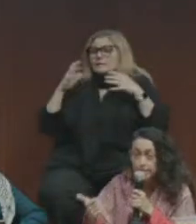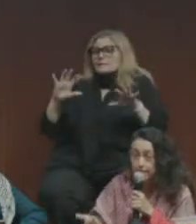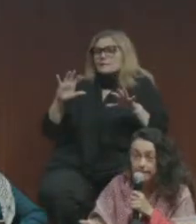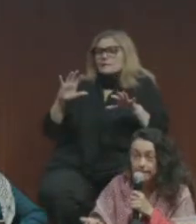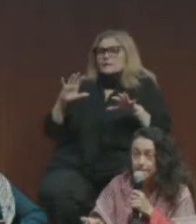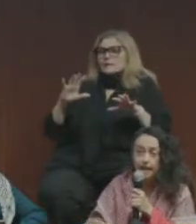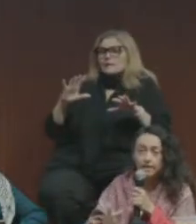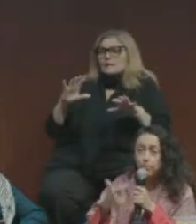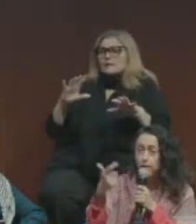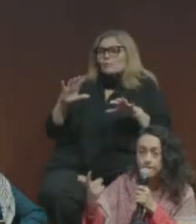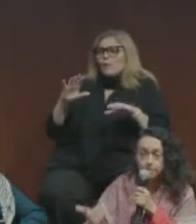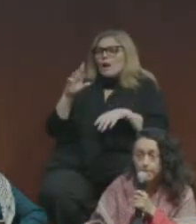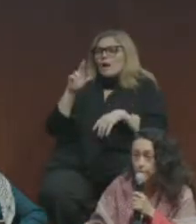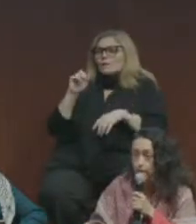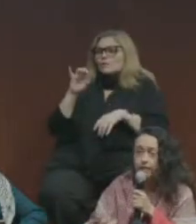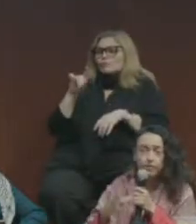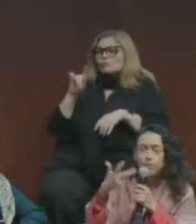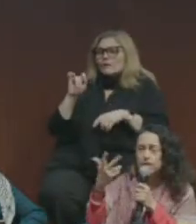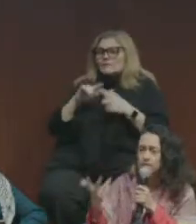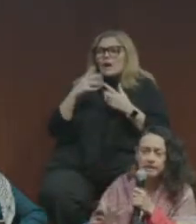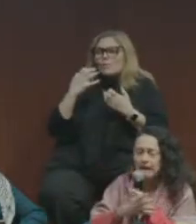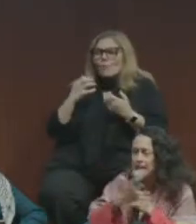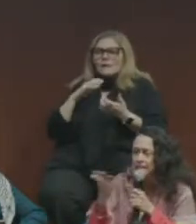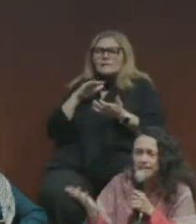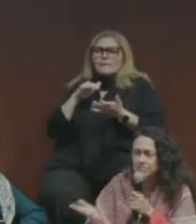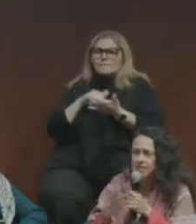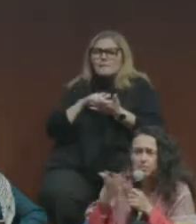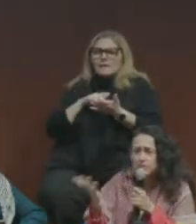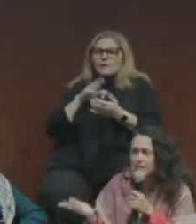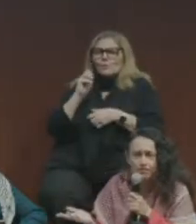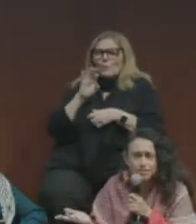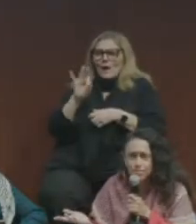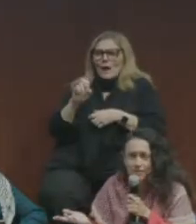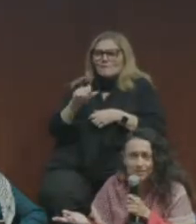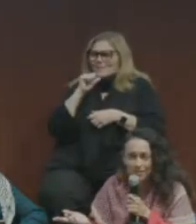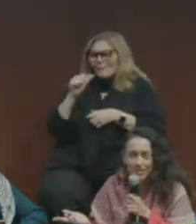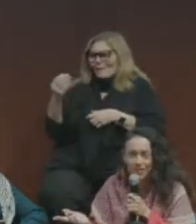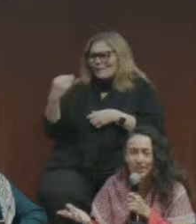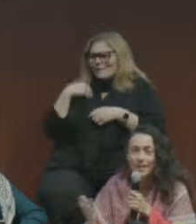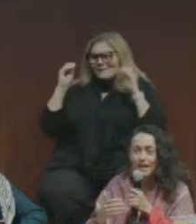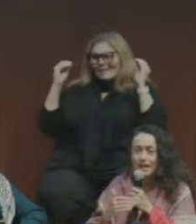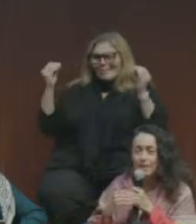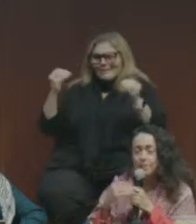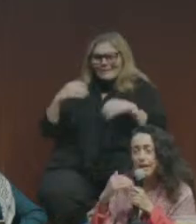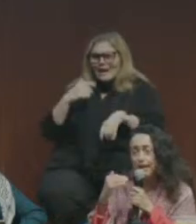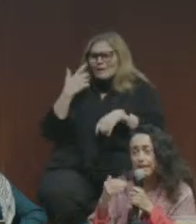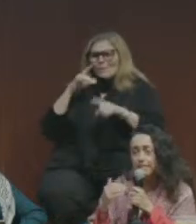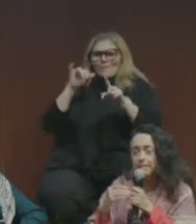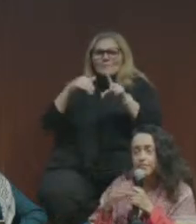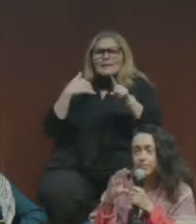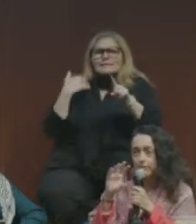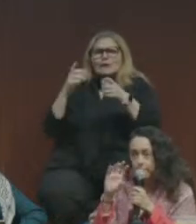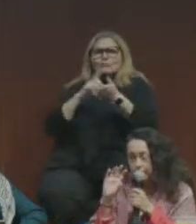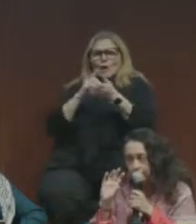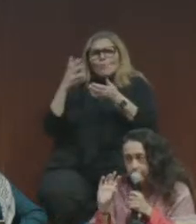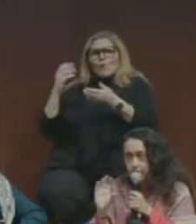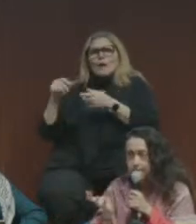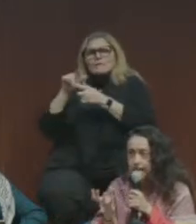the resident, I wanted a midwife, they weren't going to give it to me, and